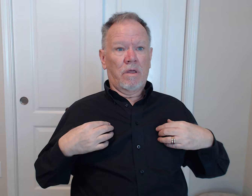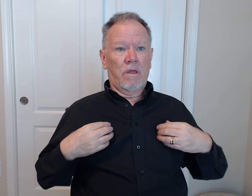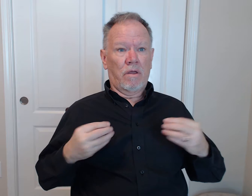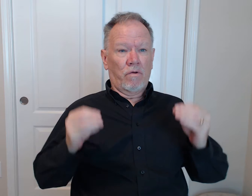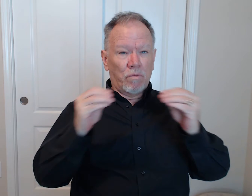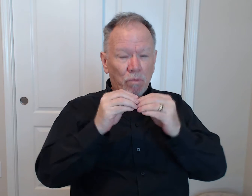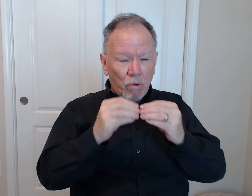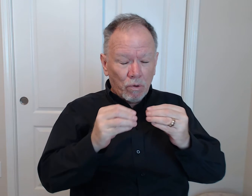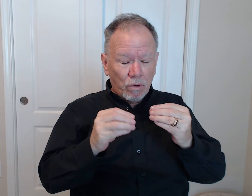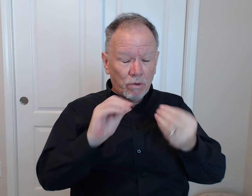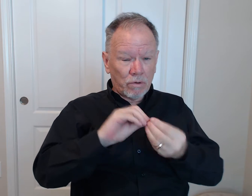started with this problem.